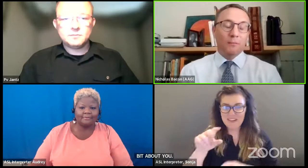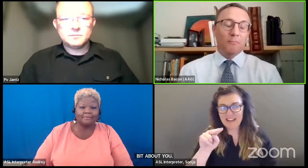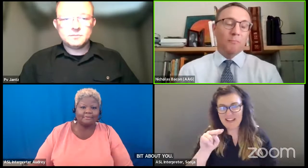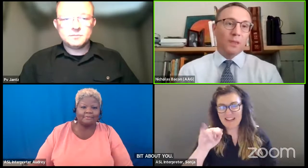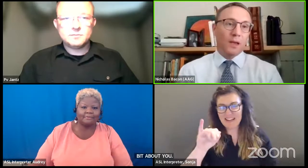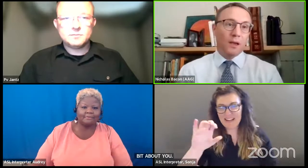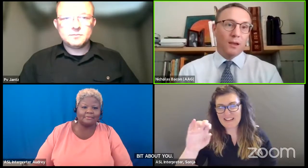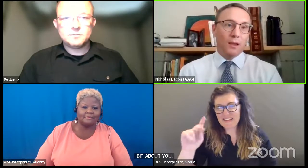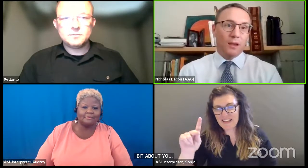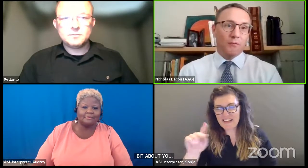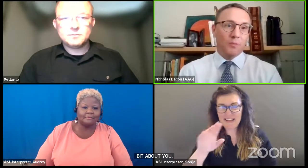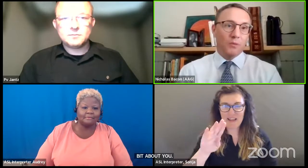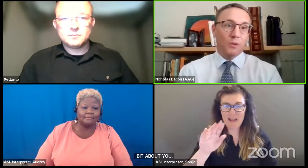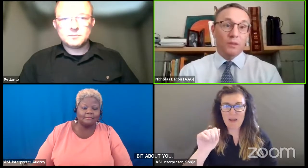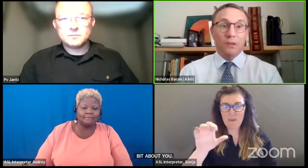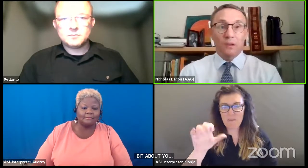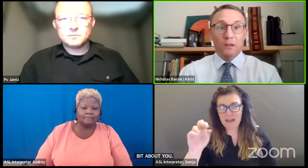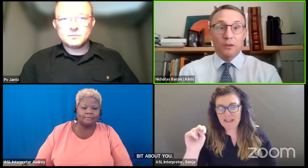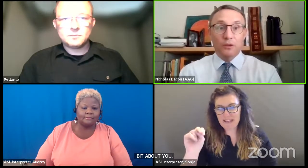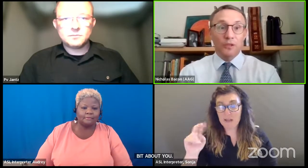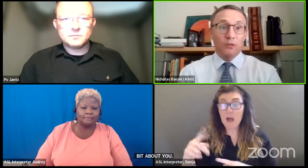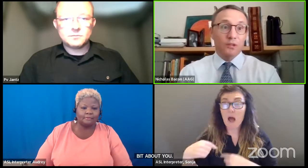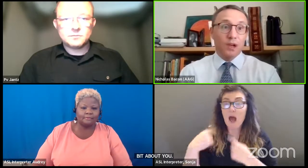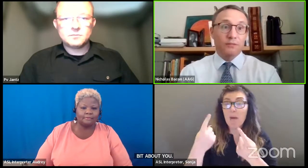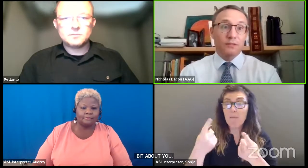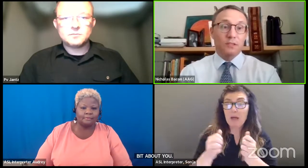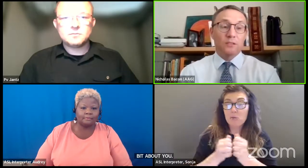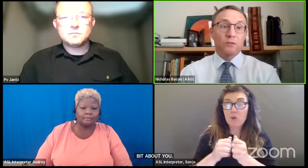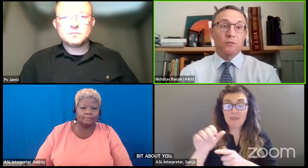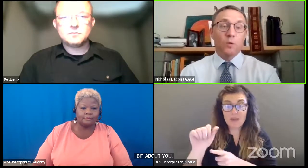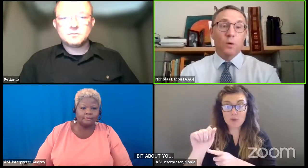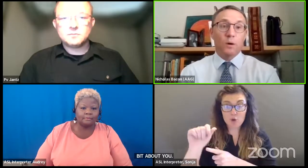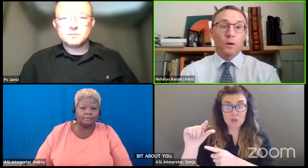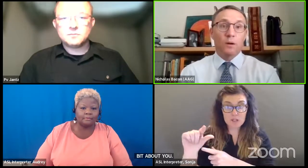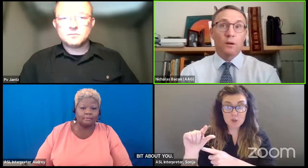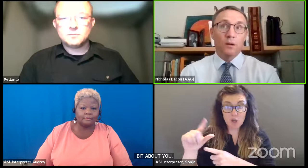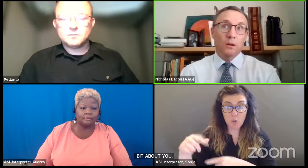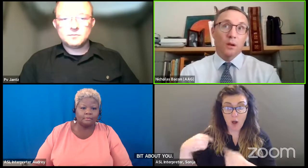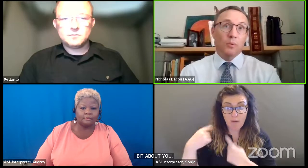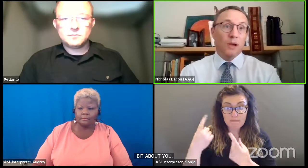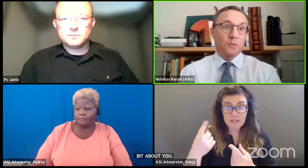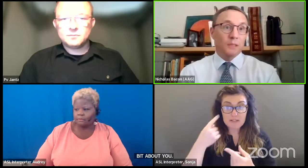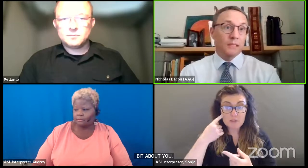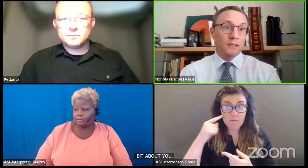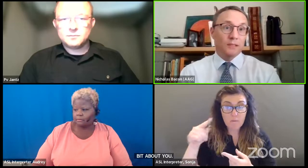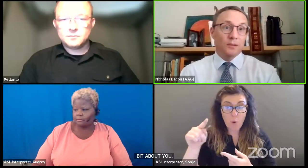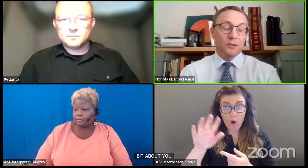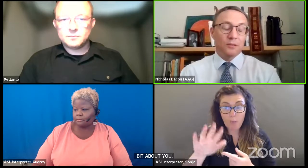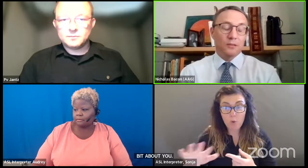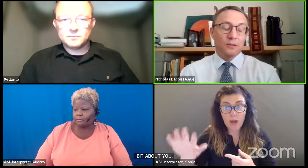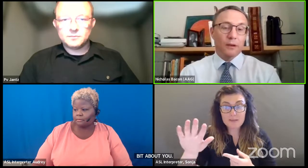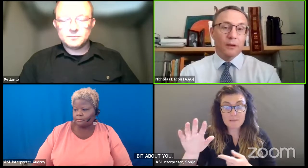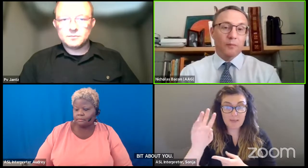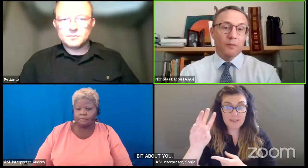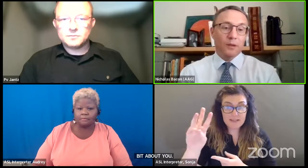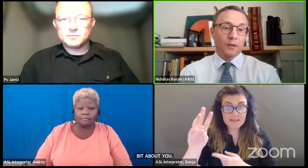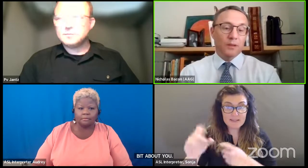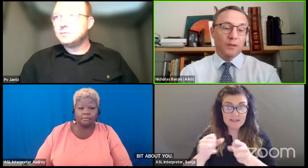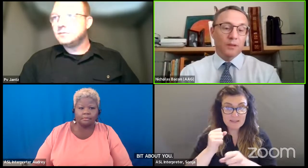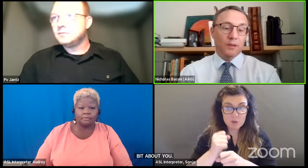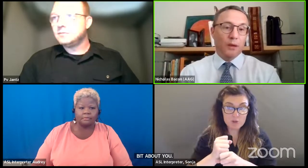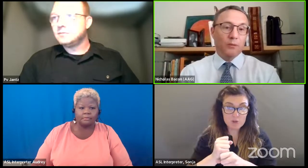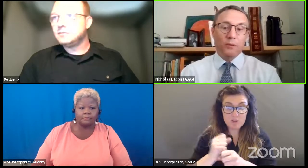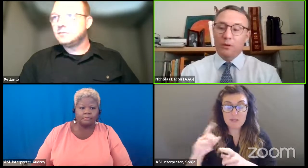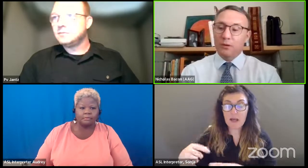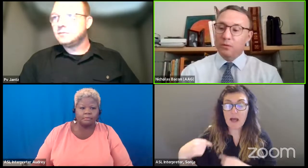Bacon. I have been with the Attorney General's office for approximately 6 years. I've been